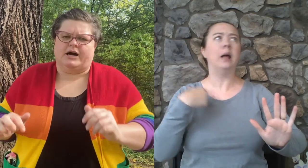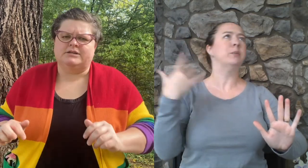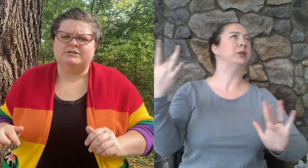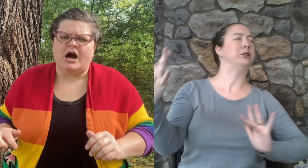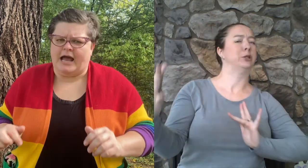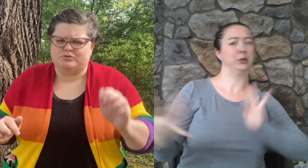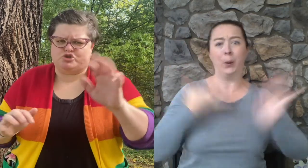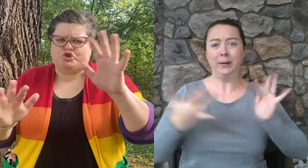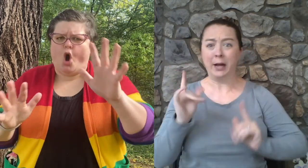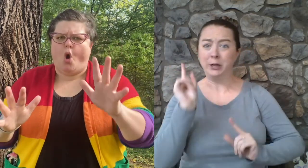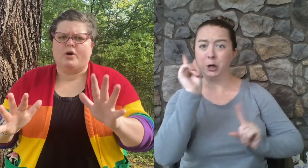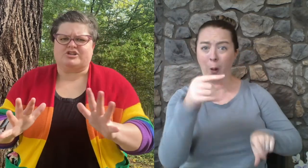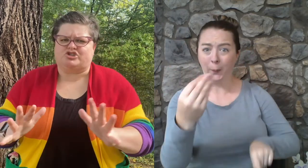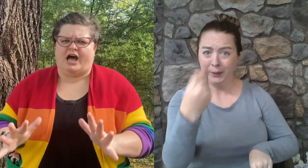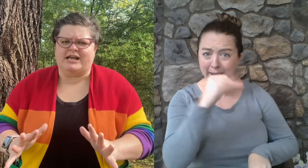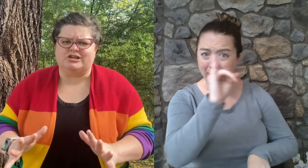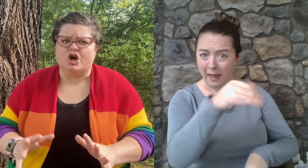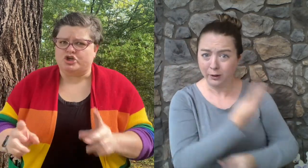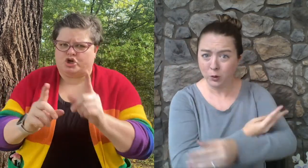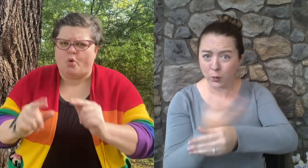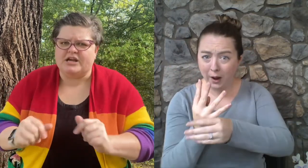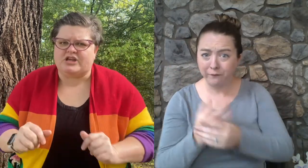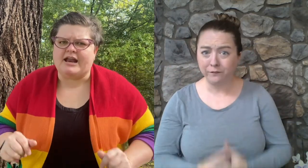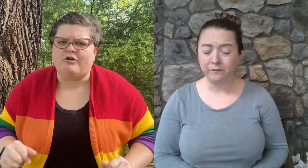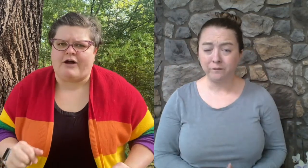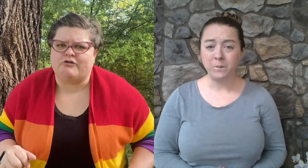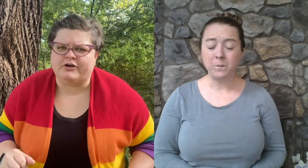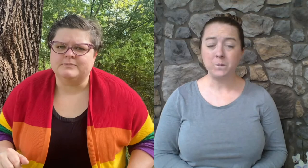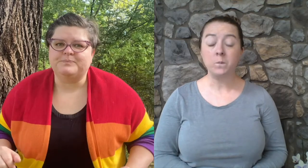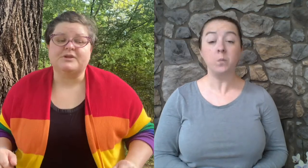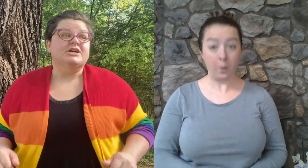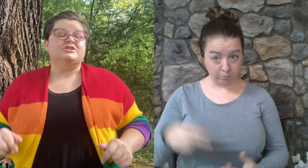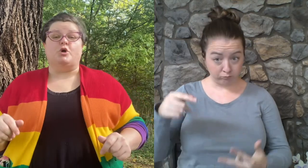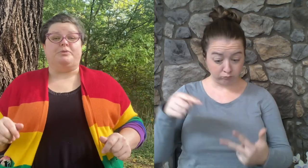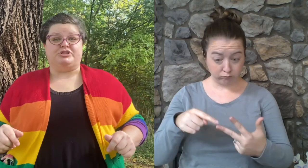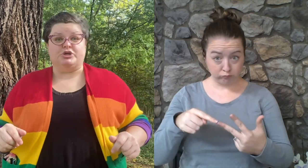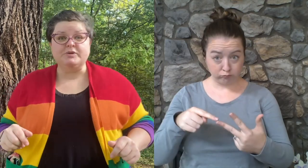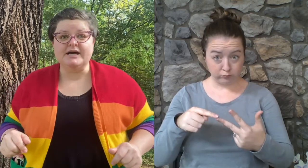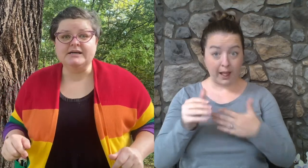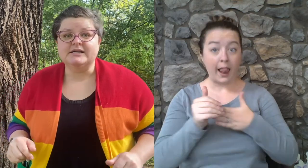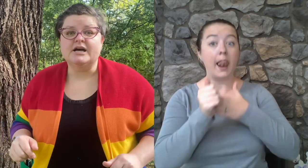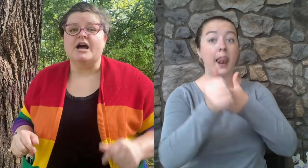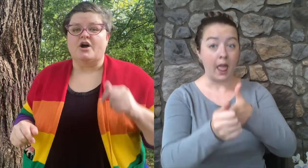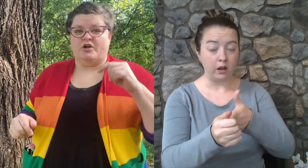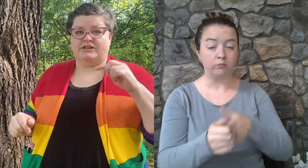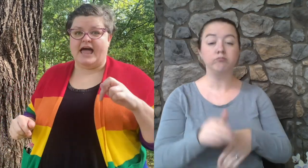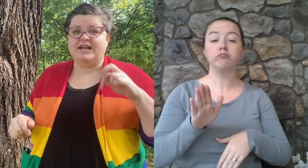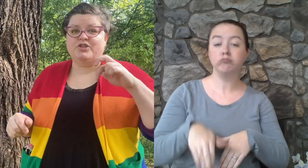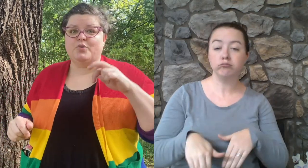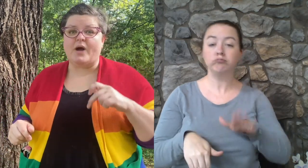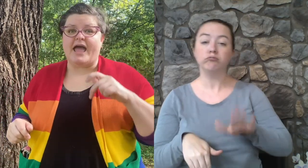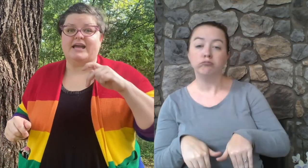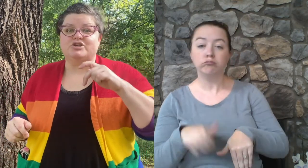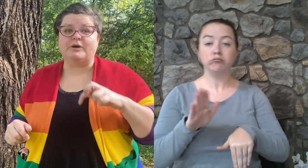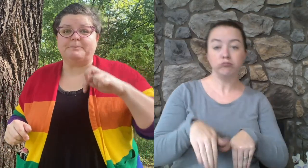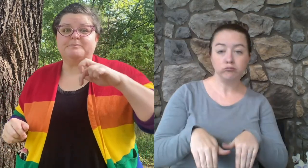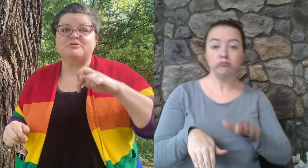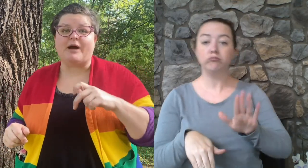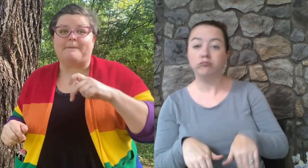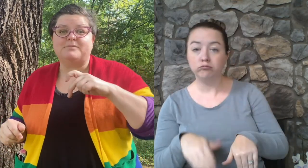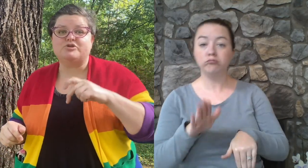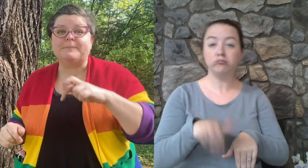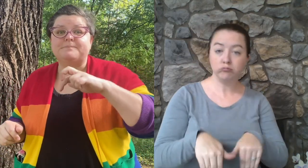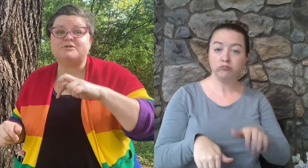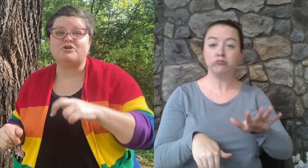Petunia, I'm so excited to go eat that alfalfa." So Petunia led the way. Trip,